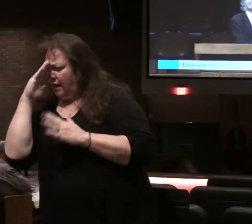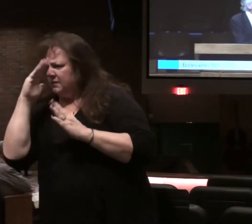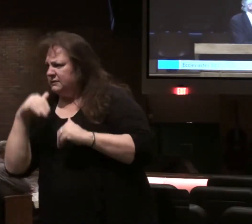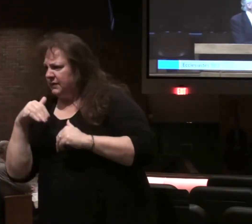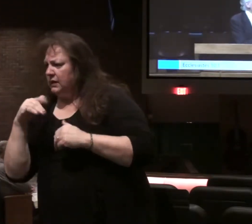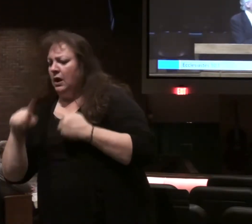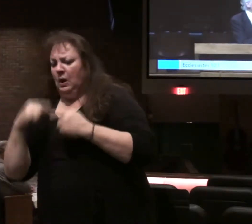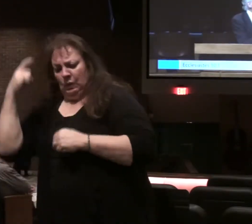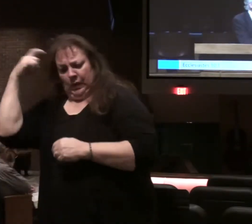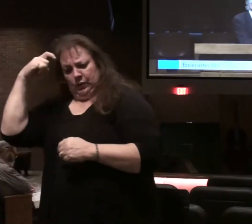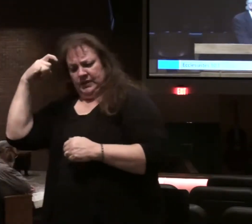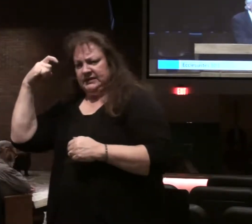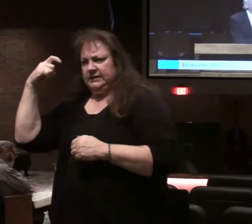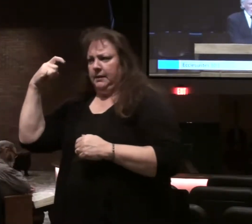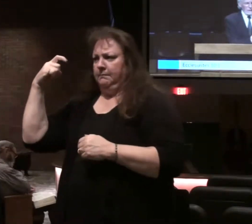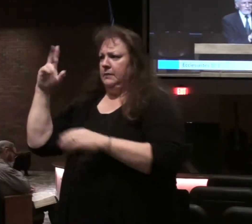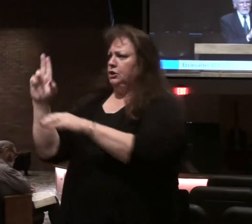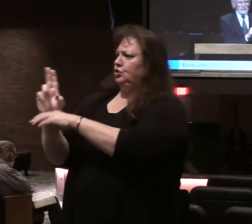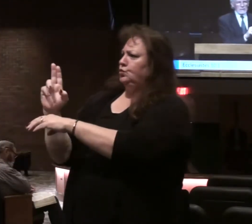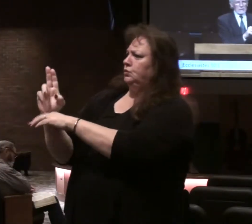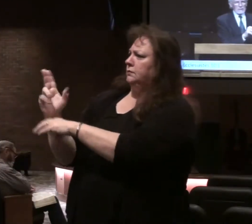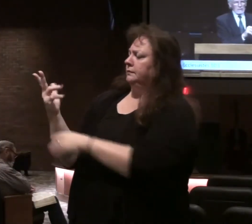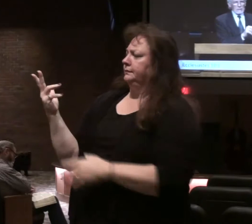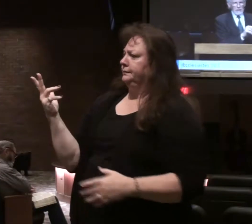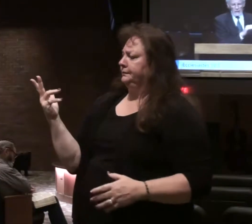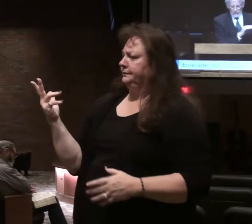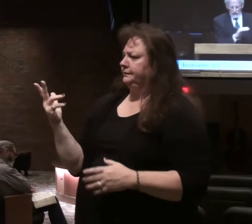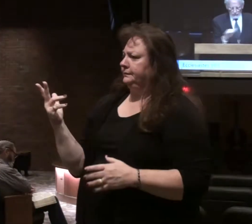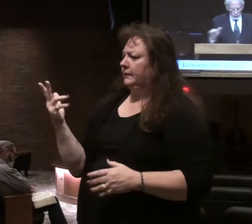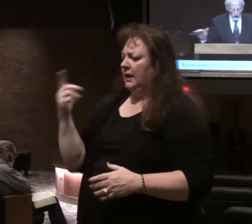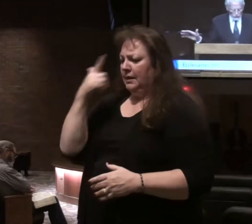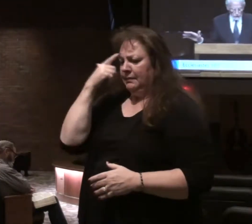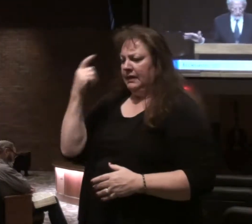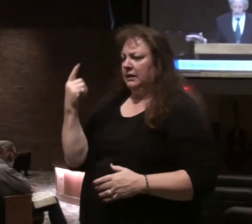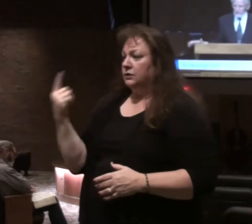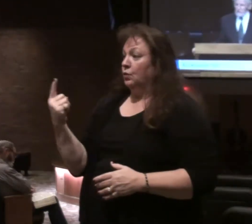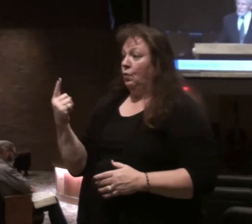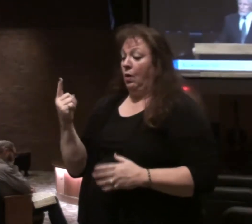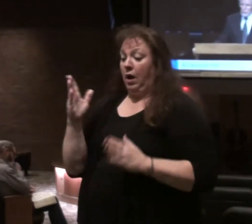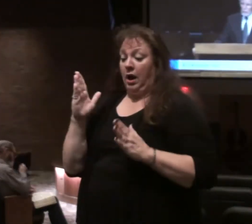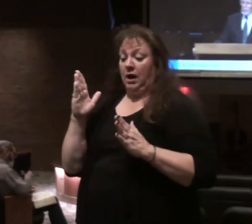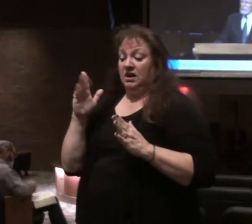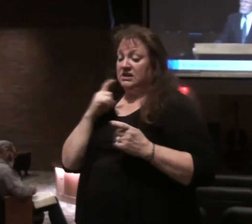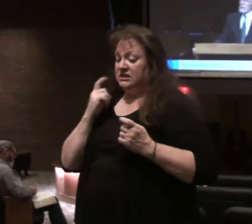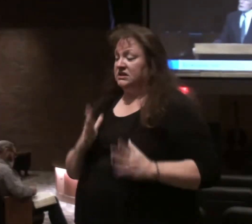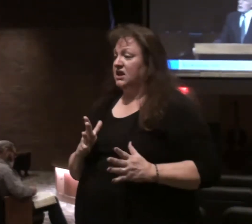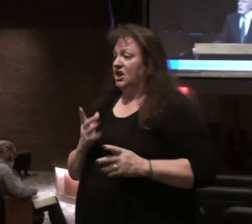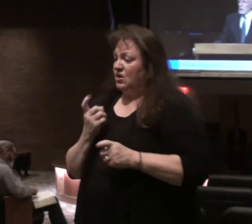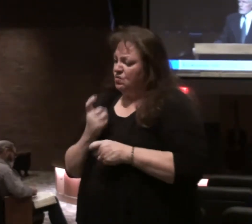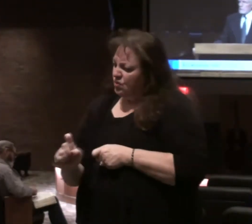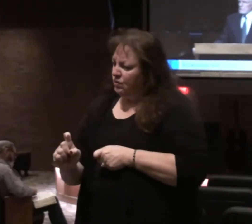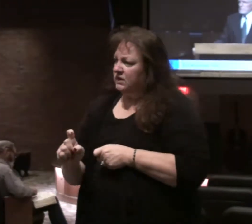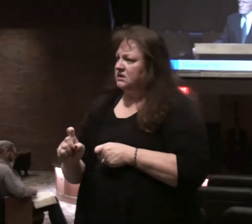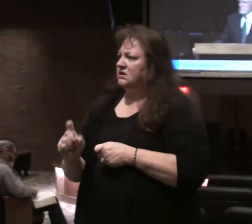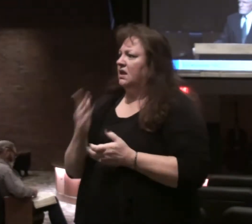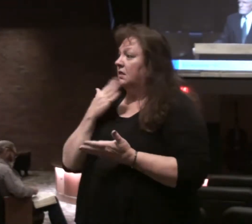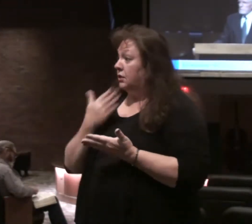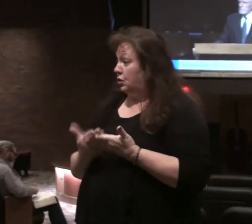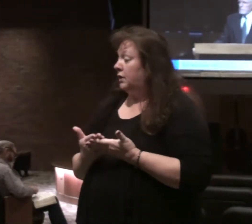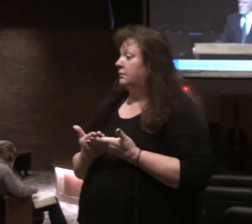expect when wisdom is exercised. Because one sinner destroys much good.